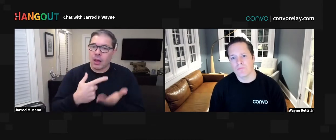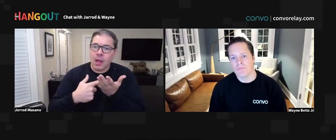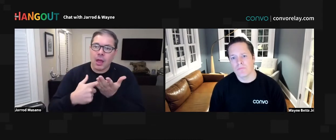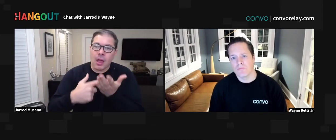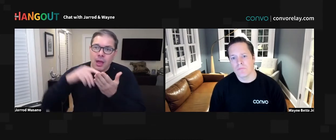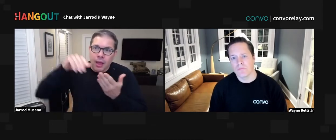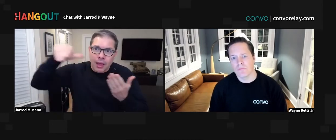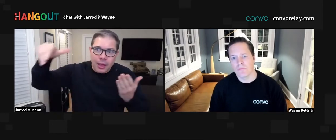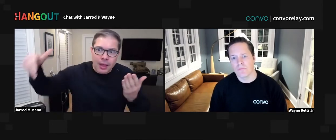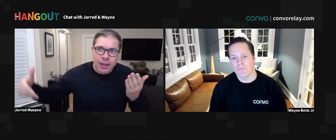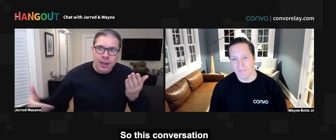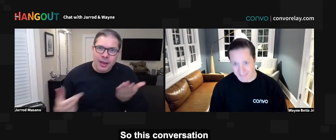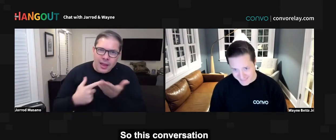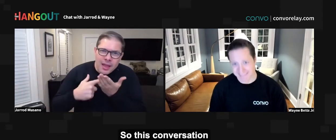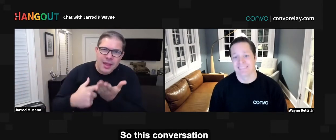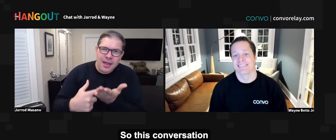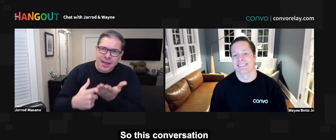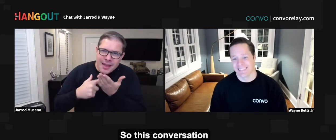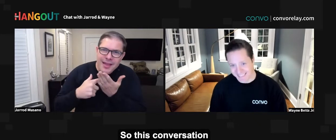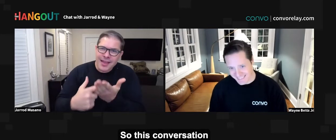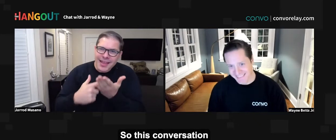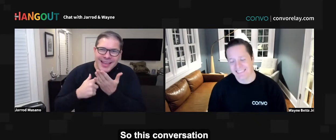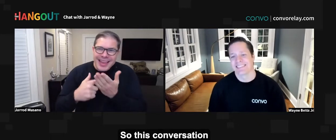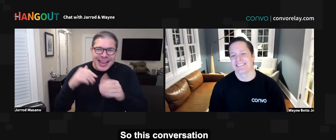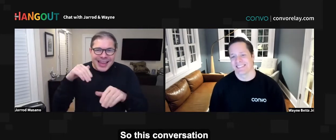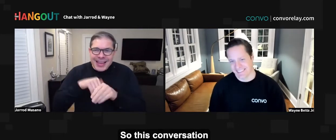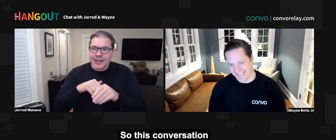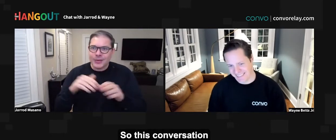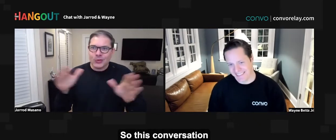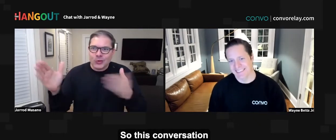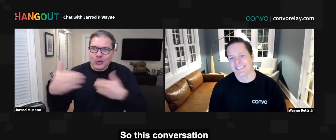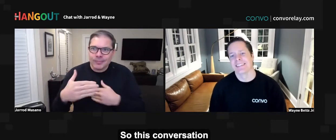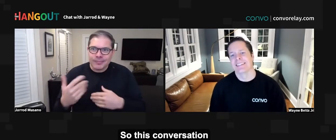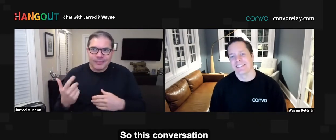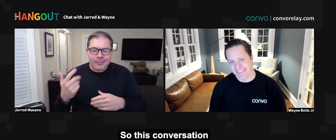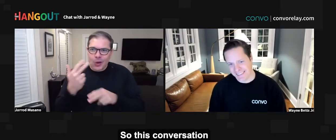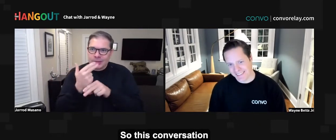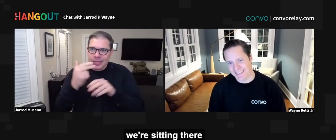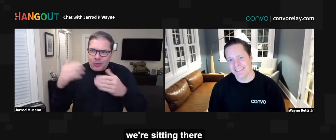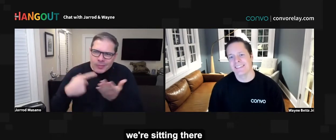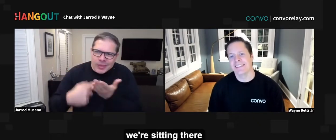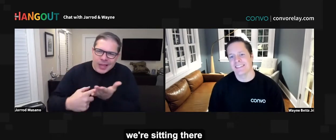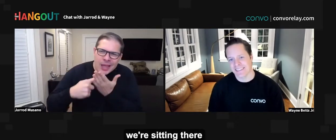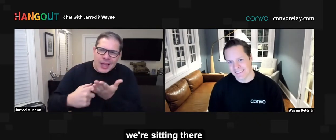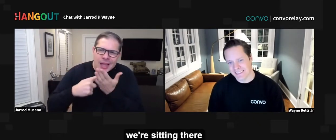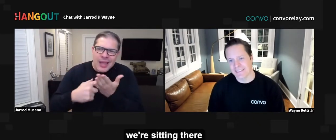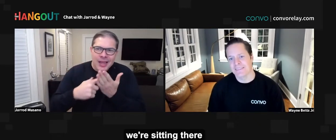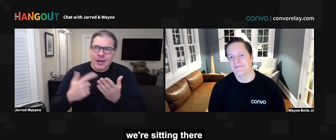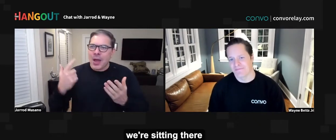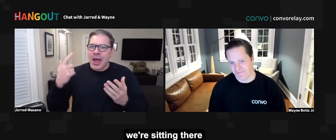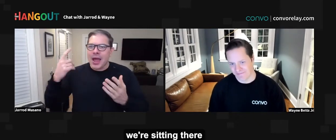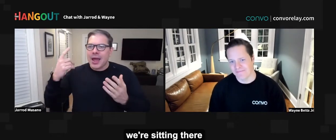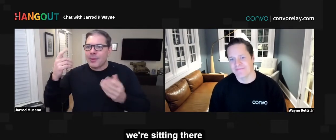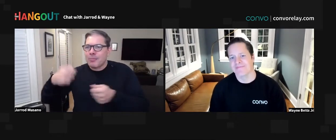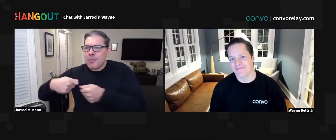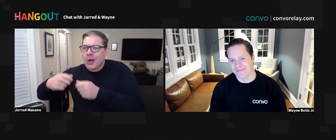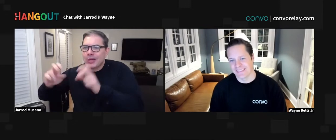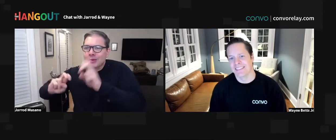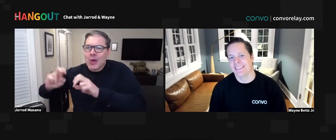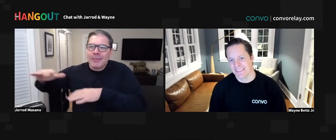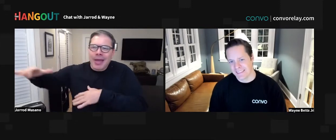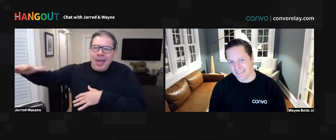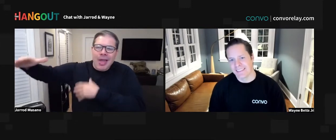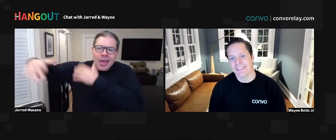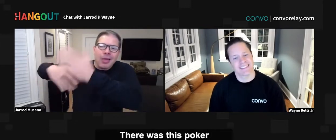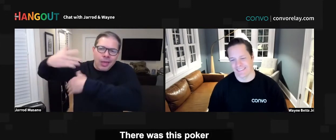but it was limiting. So this conversation went on all night. We're sitting there in this hotel room